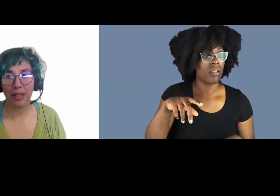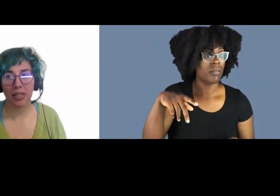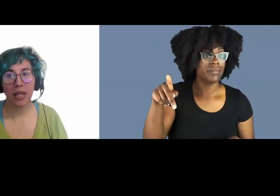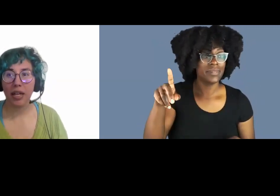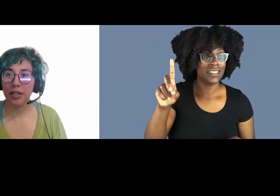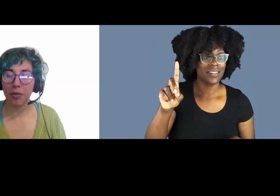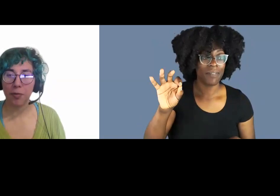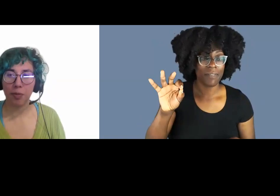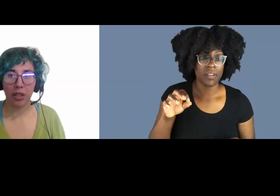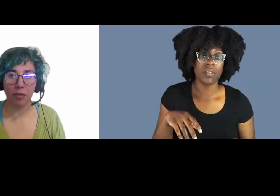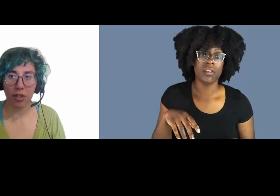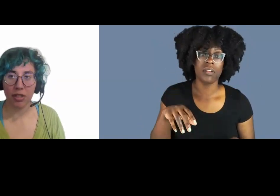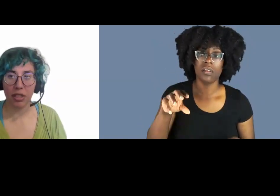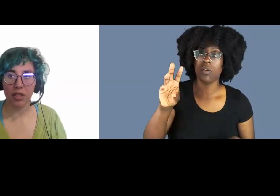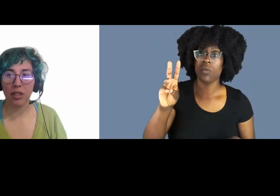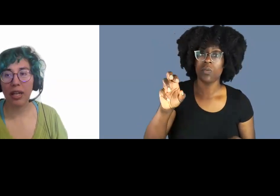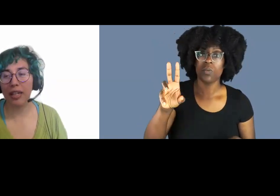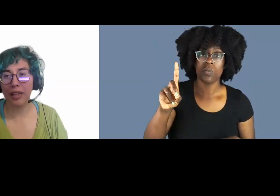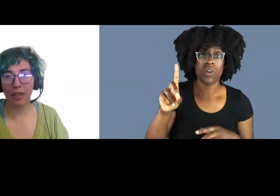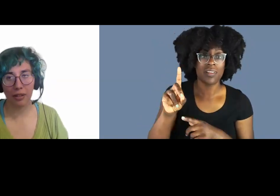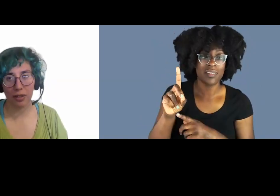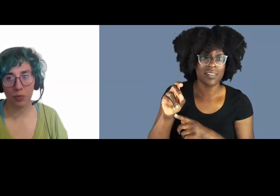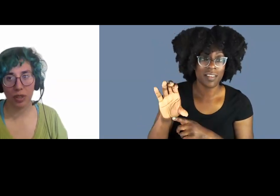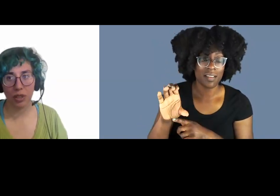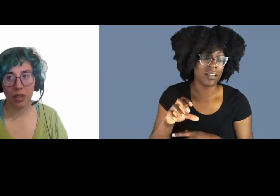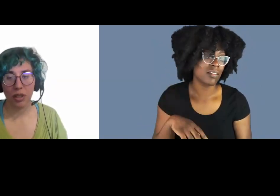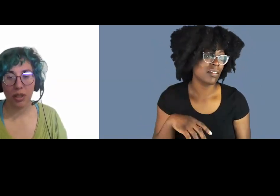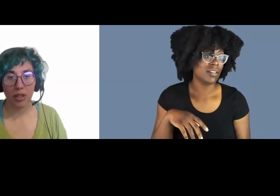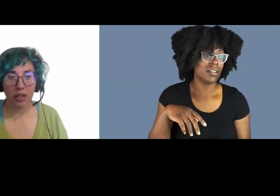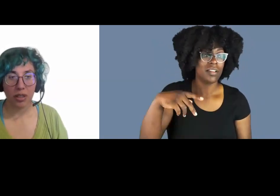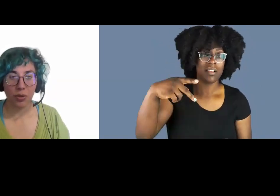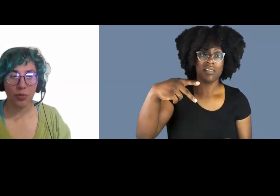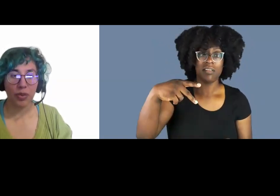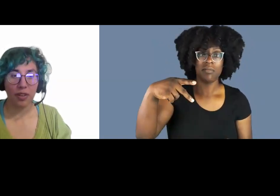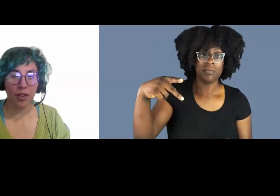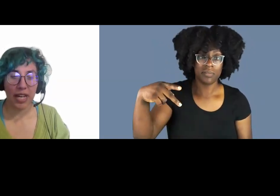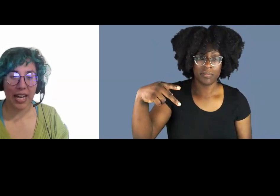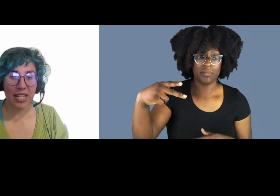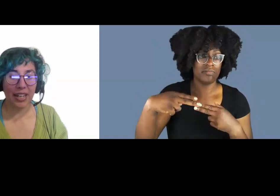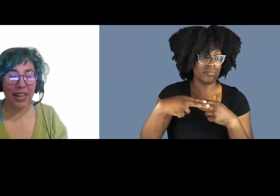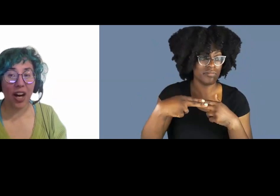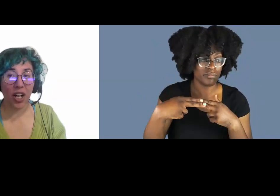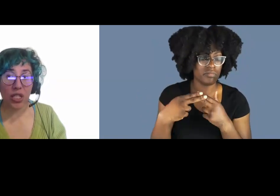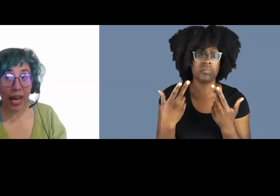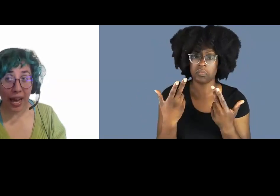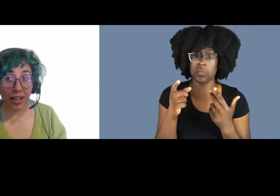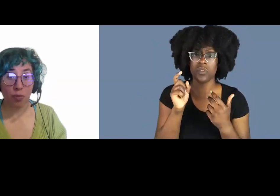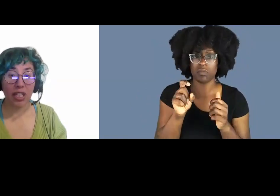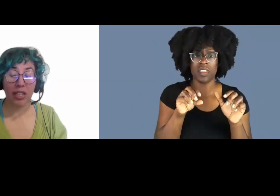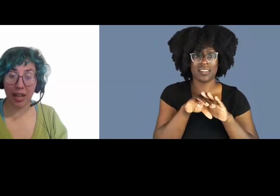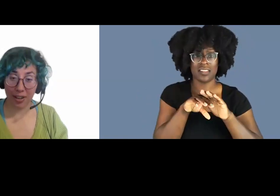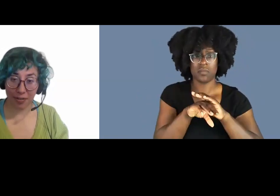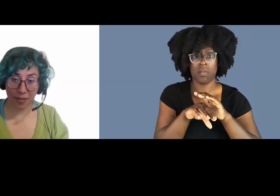anything else, any type of PDF presentation, anything else. So if you attach an